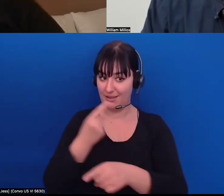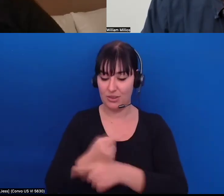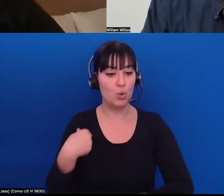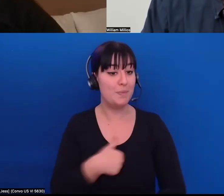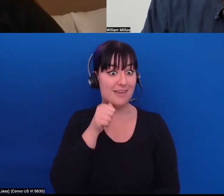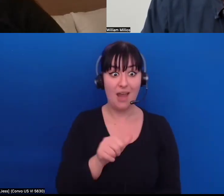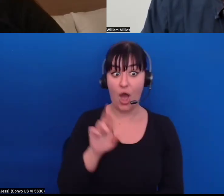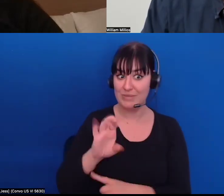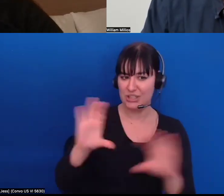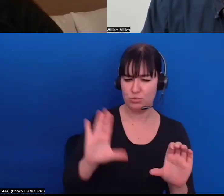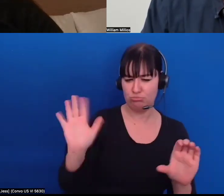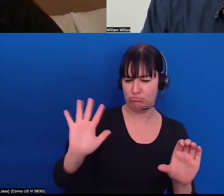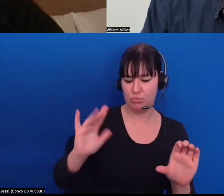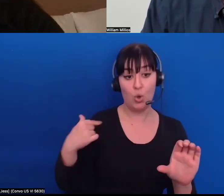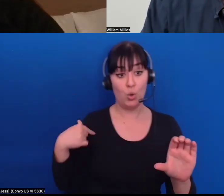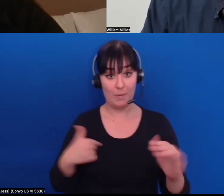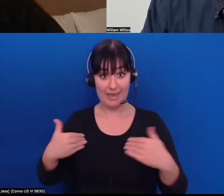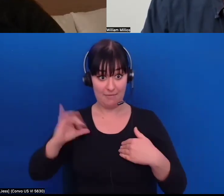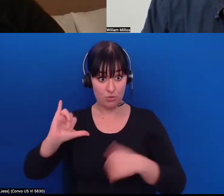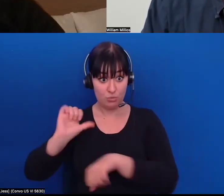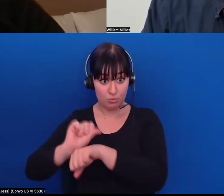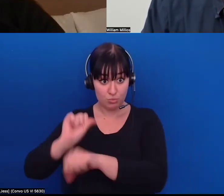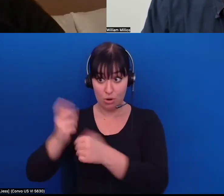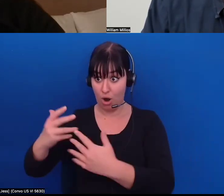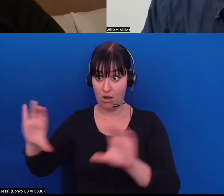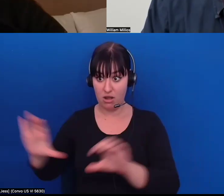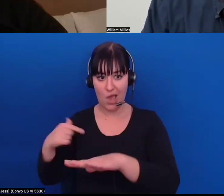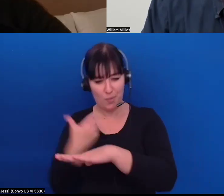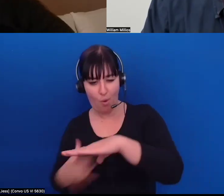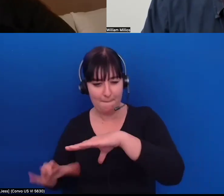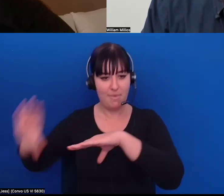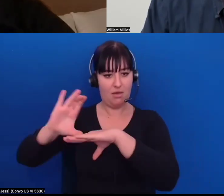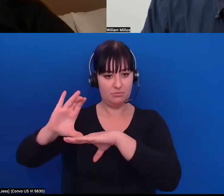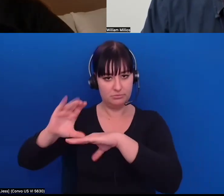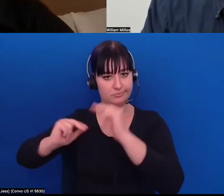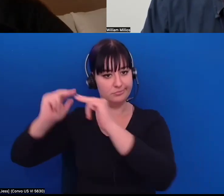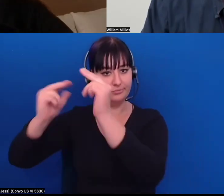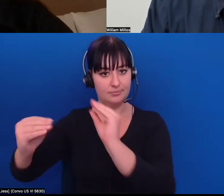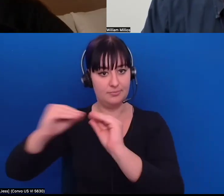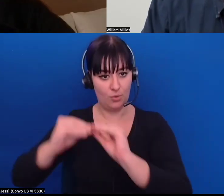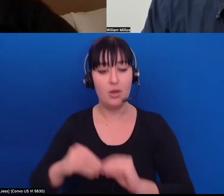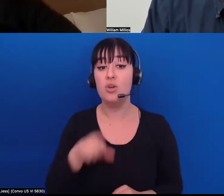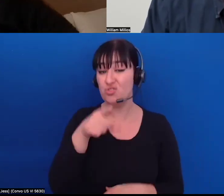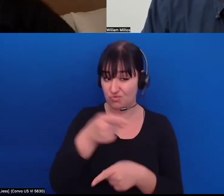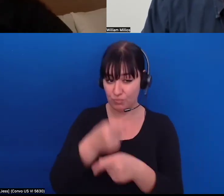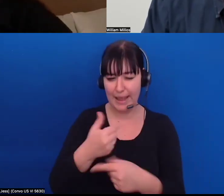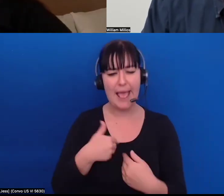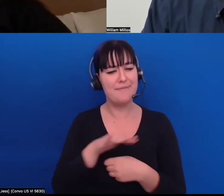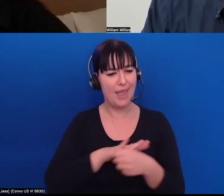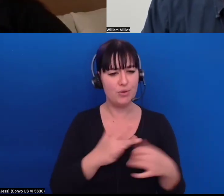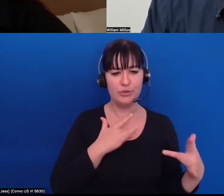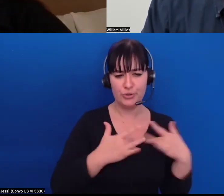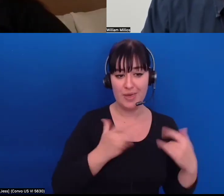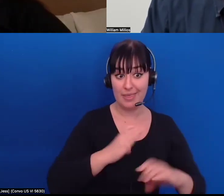statute. We are building on the work that has already been done. And I think you're absolutely right that there are areas of concern that are preventing